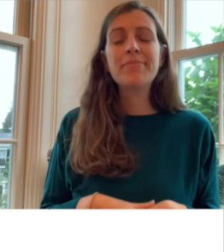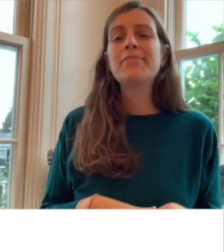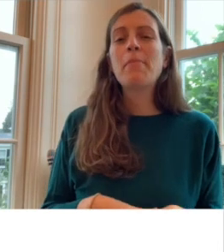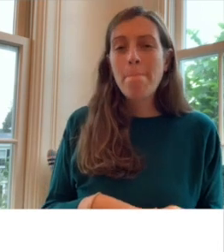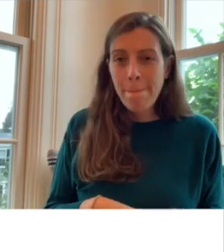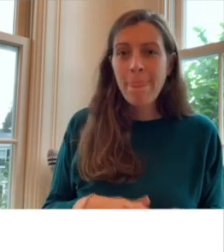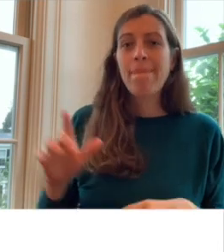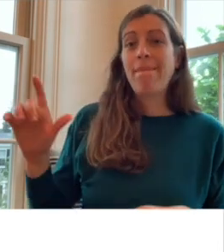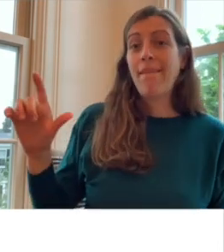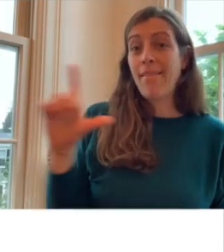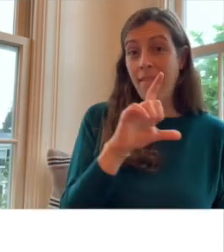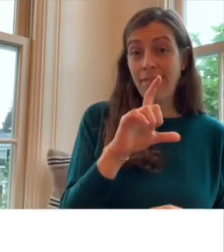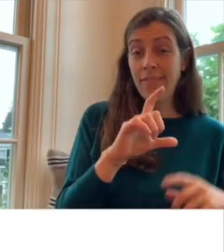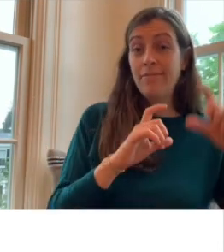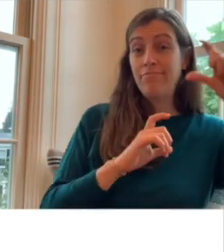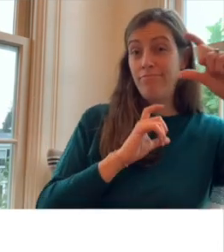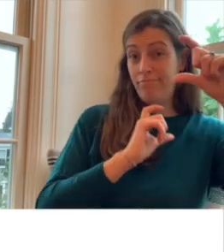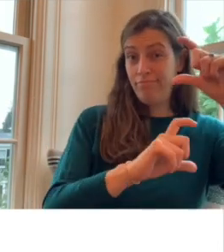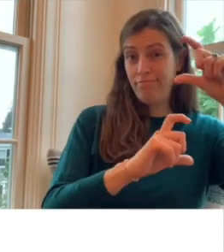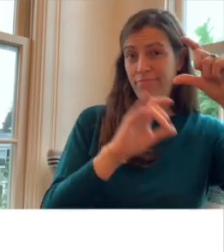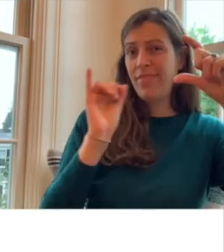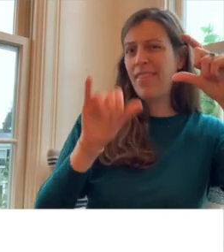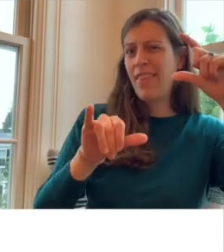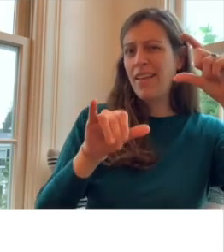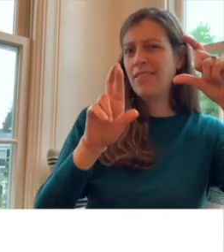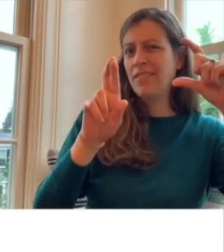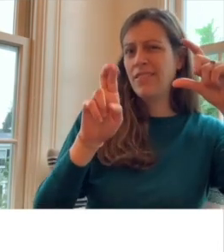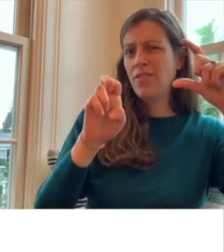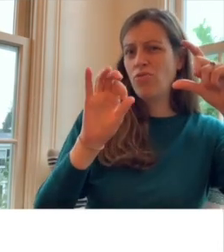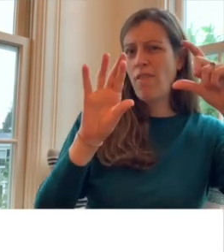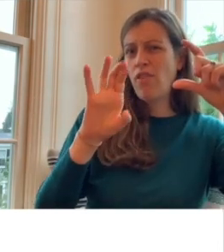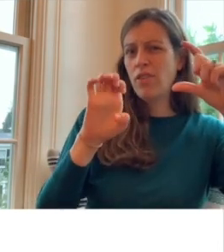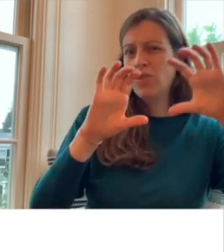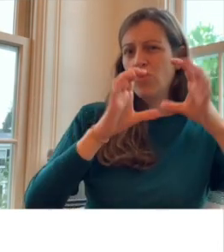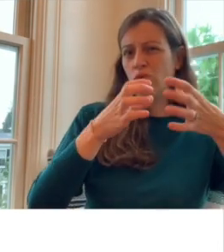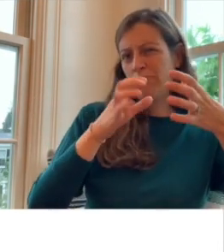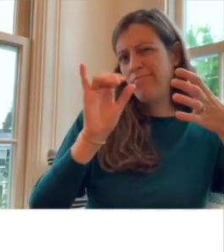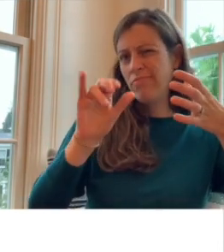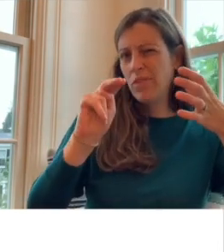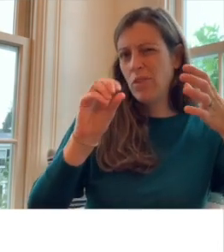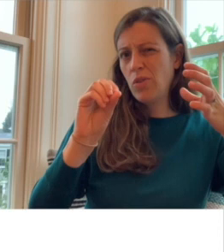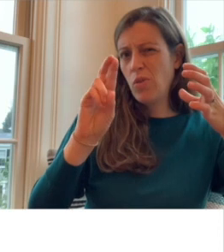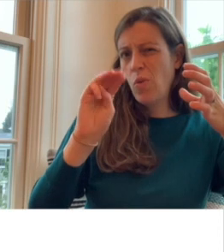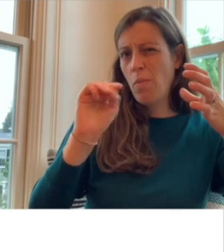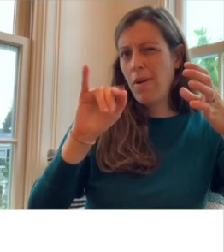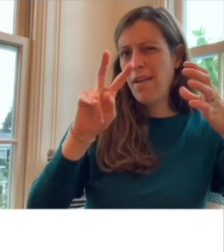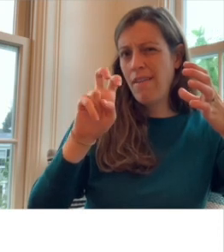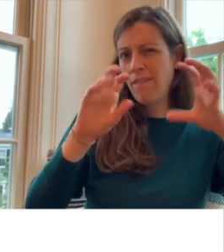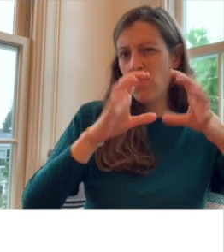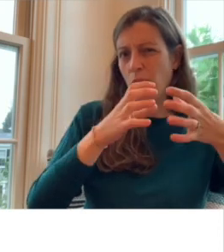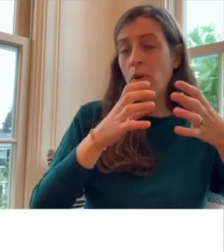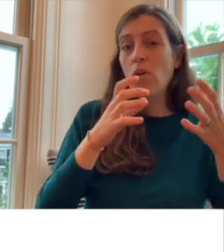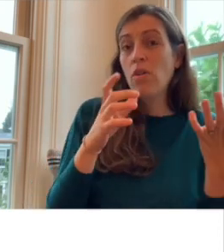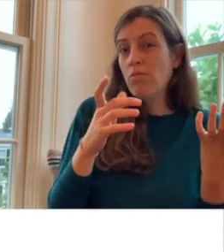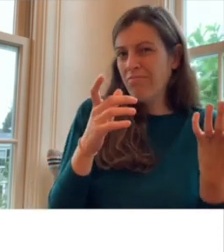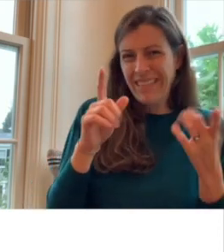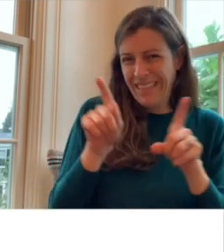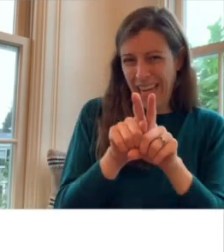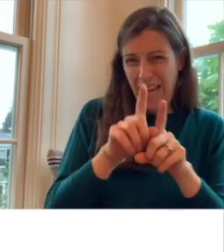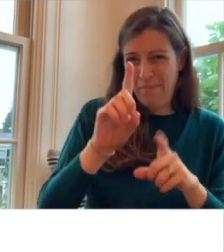The results are here. On the left, the 2 panels you see there are from our reference sample or normative sample that